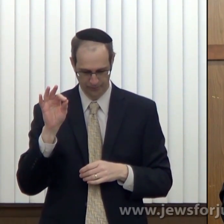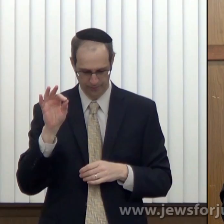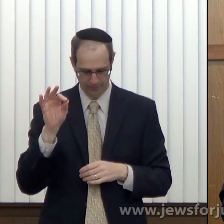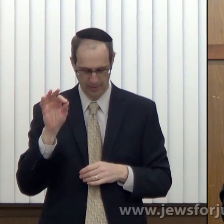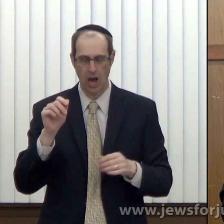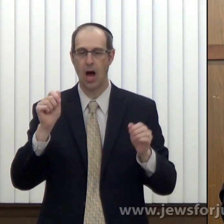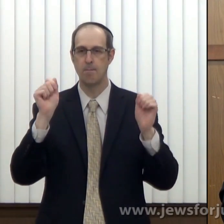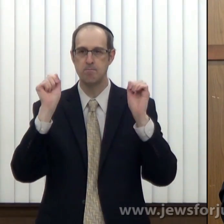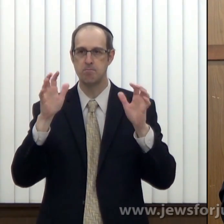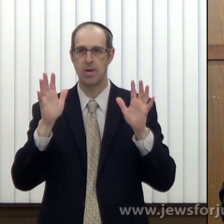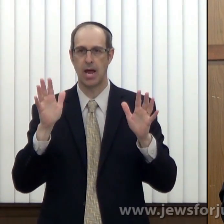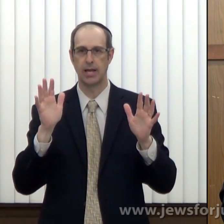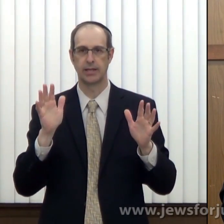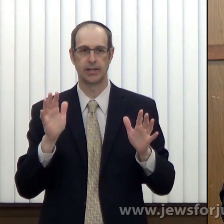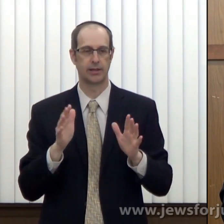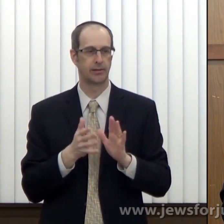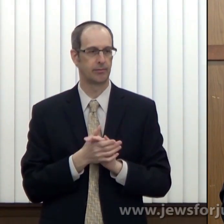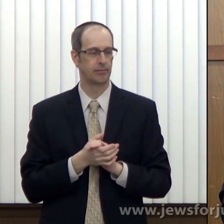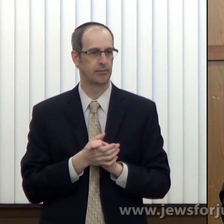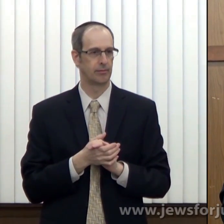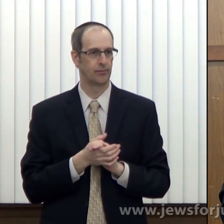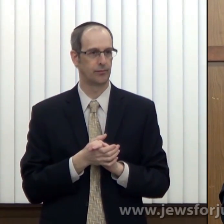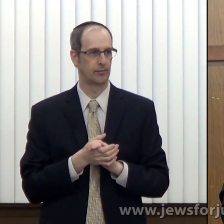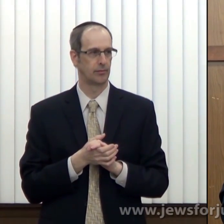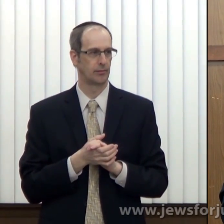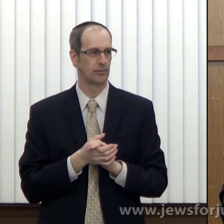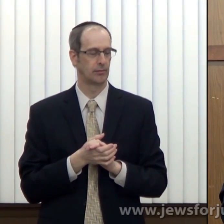an amazing